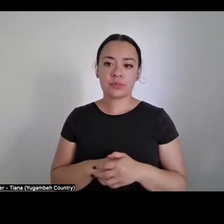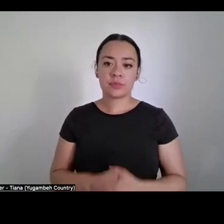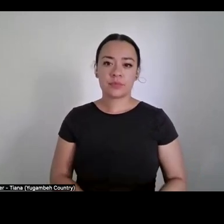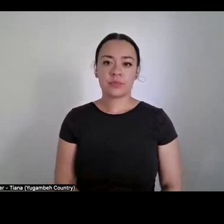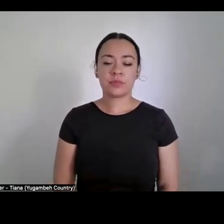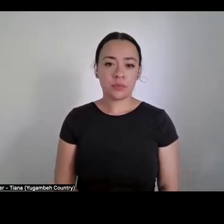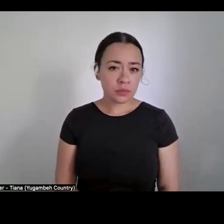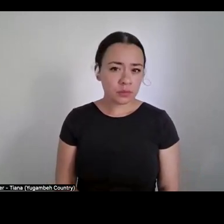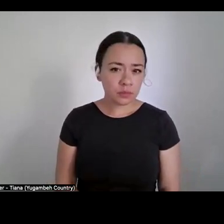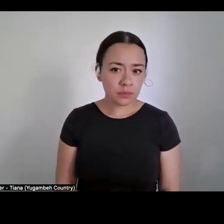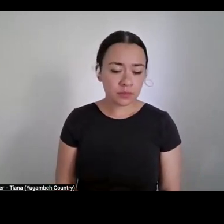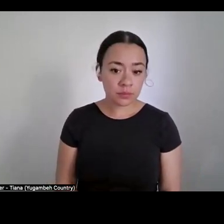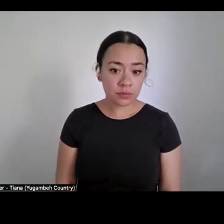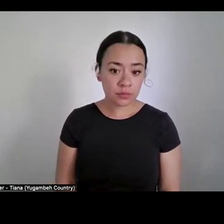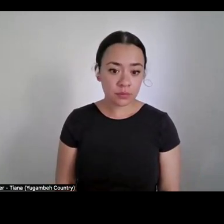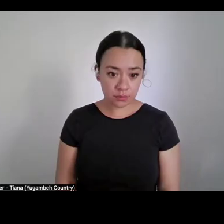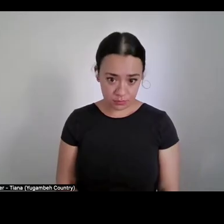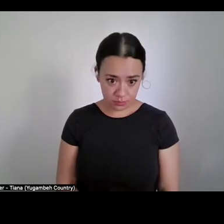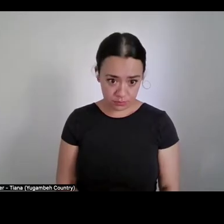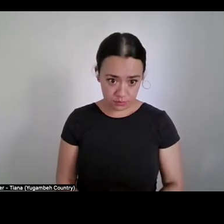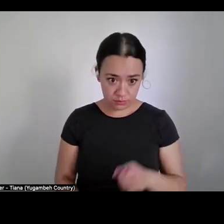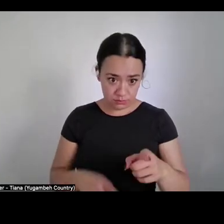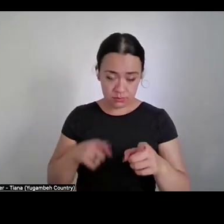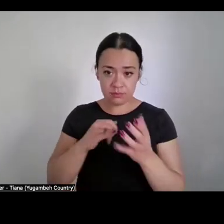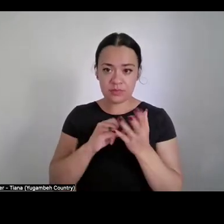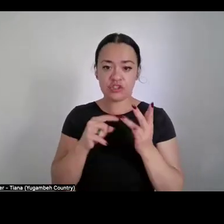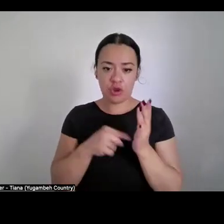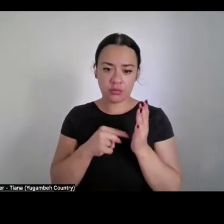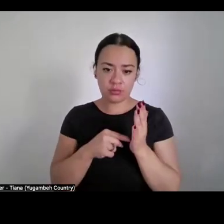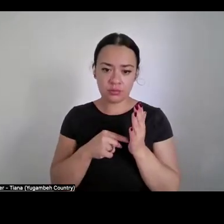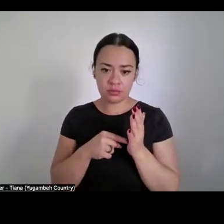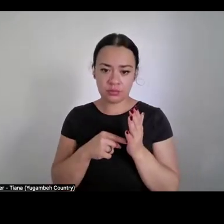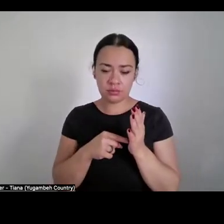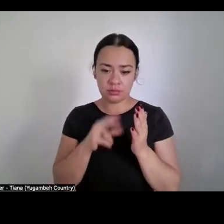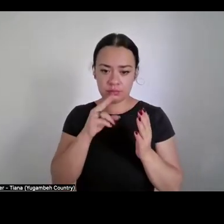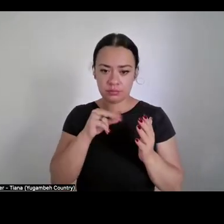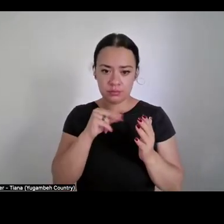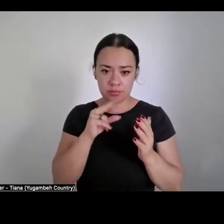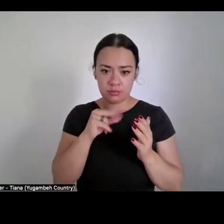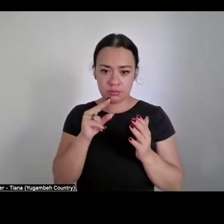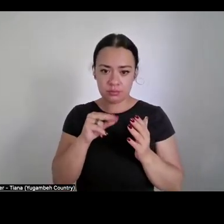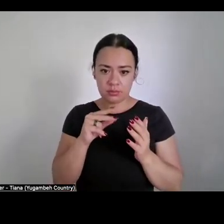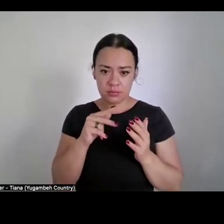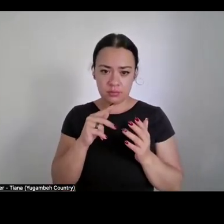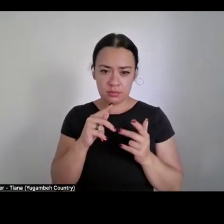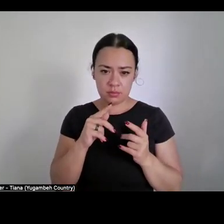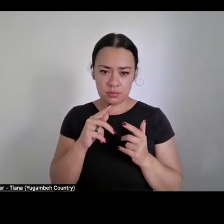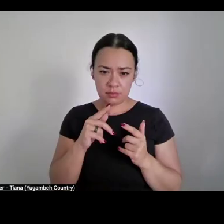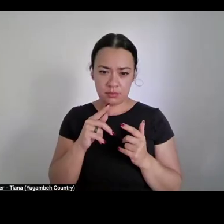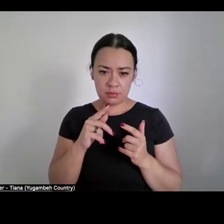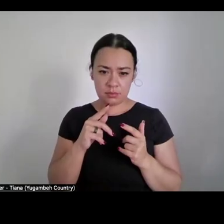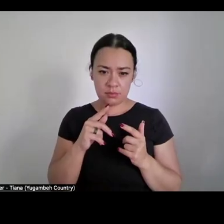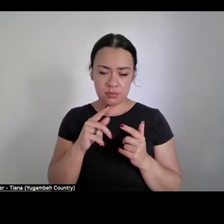Thanks, Fia. I just had one that I answered, but it might be worthwhile just bringing it to everybody.